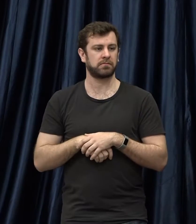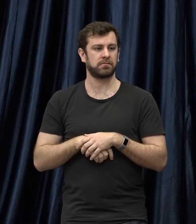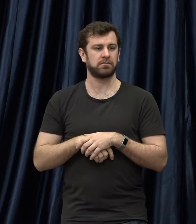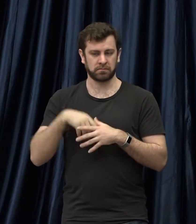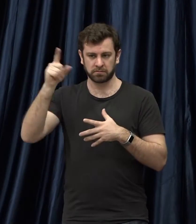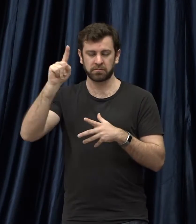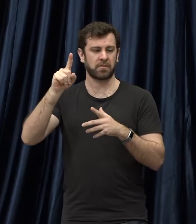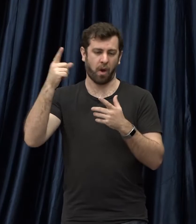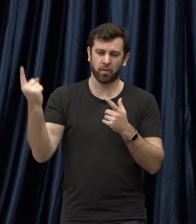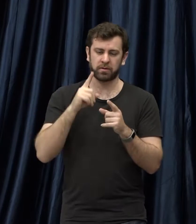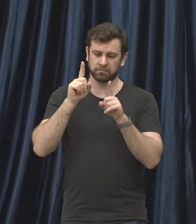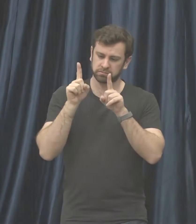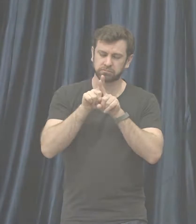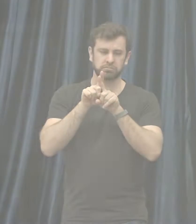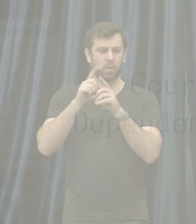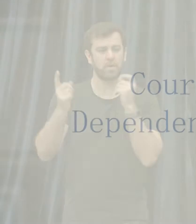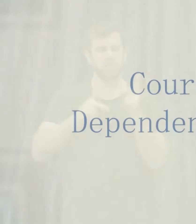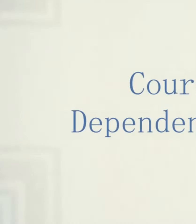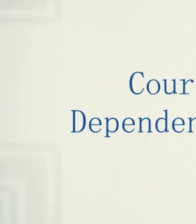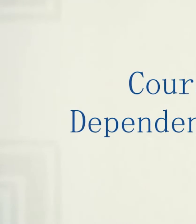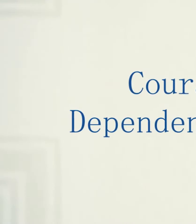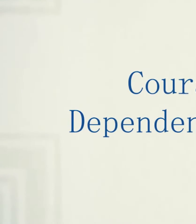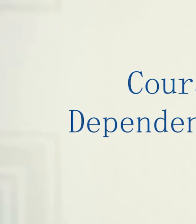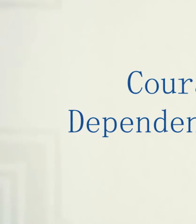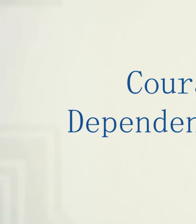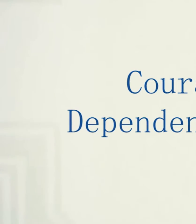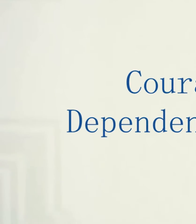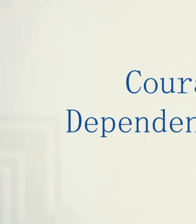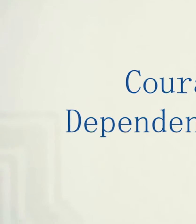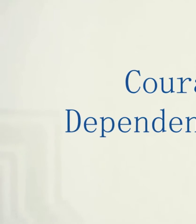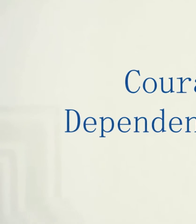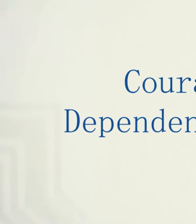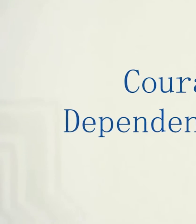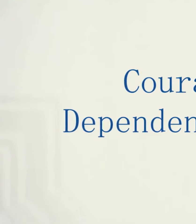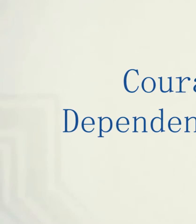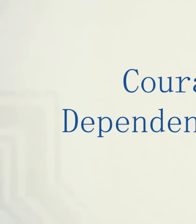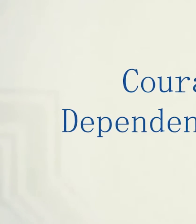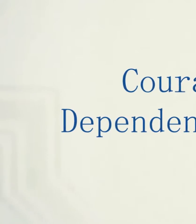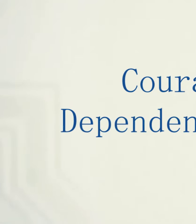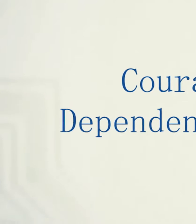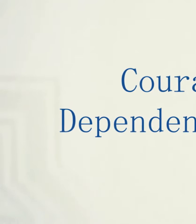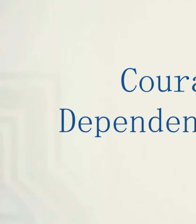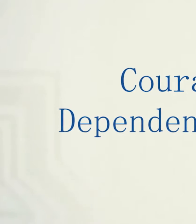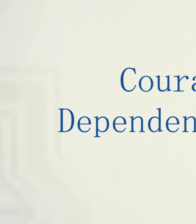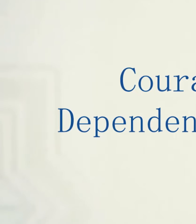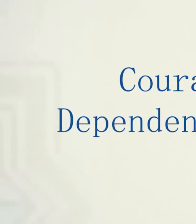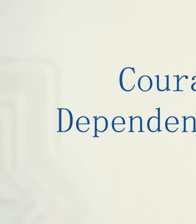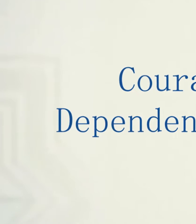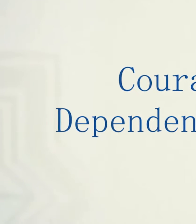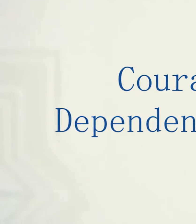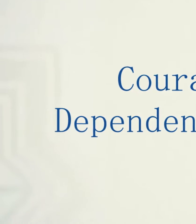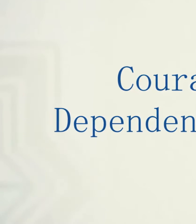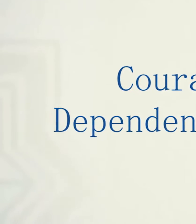have taqwa, who have His consciousness, and those who do righteousness. Inna Allaha ma'al ladhina